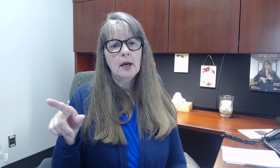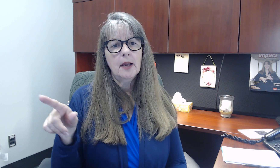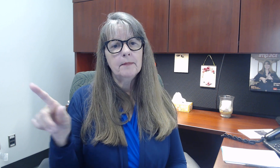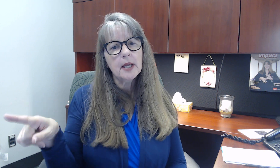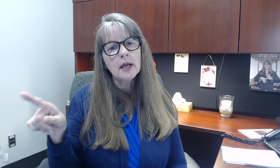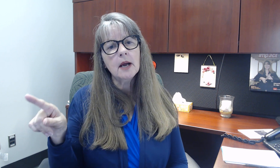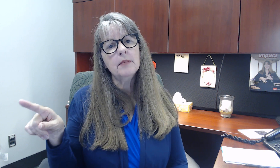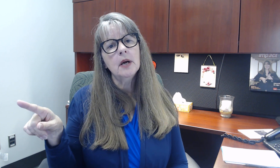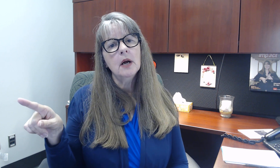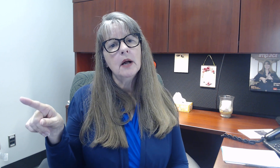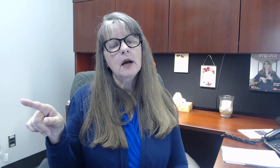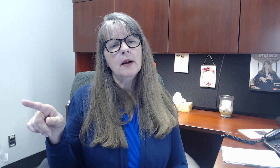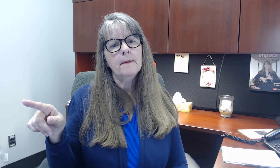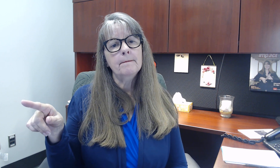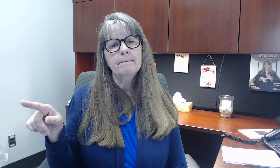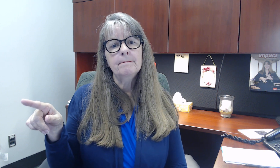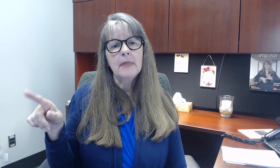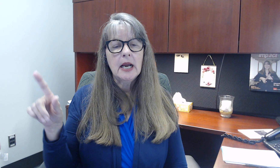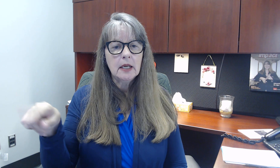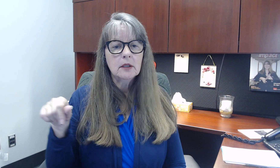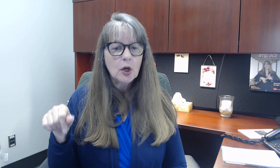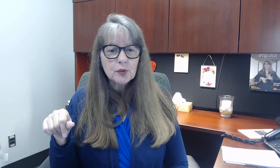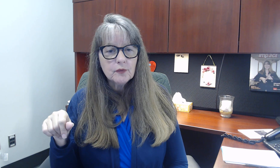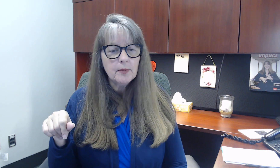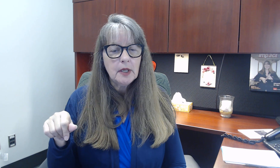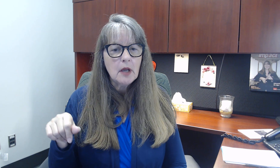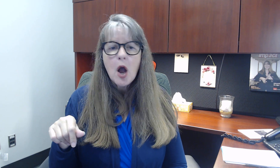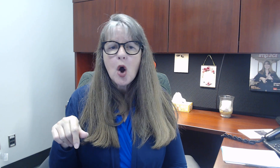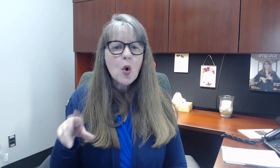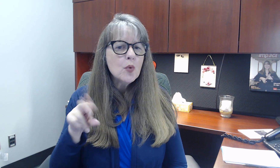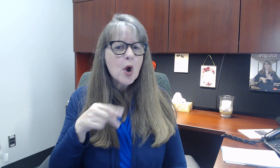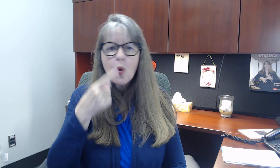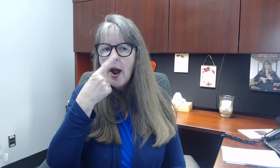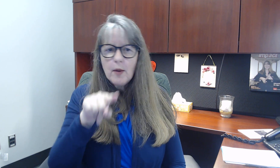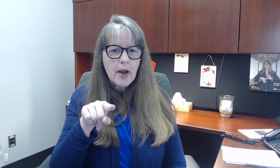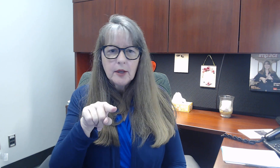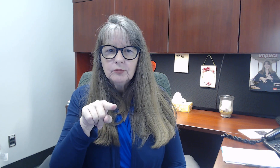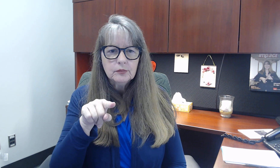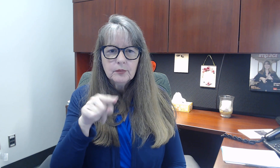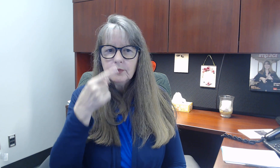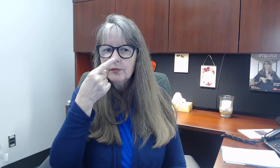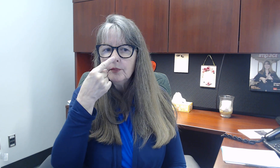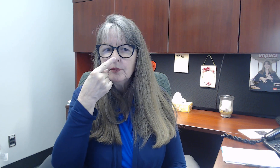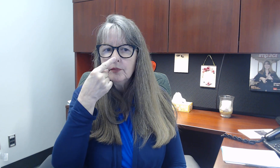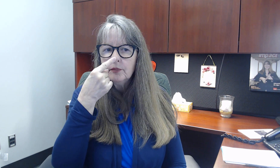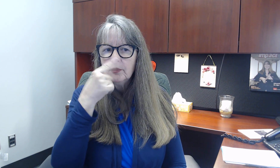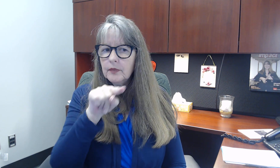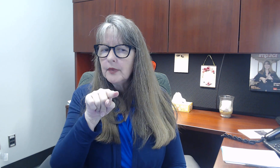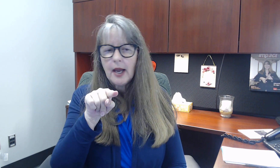and pick up my laundry for me? Oh, no, I don't mind. I don't